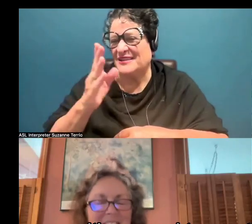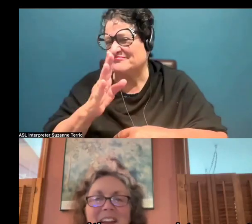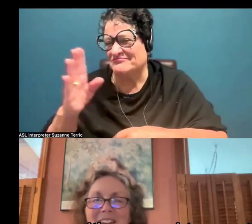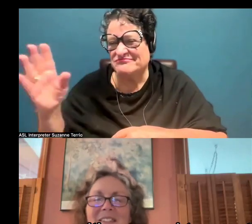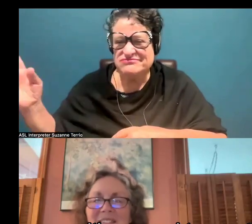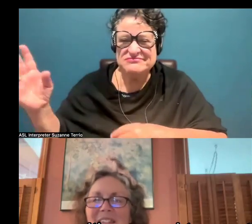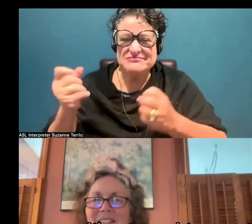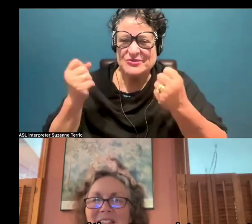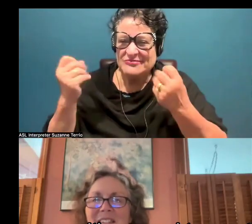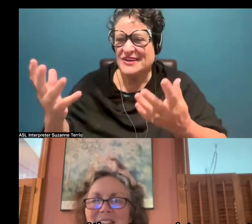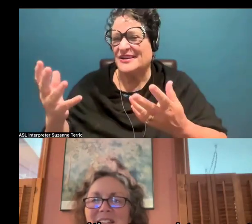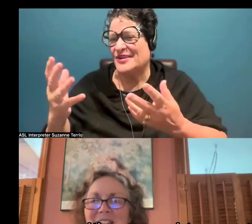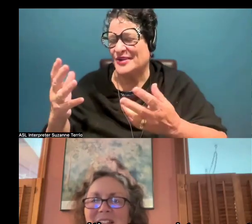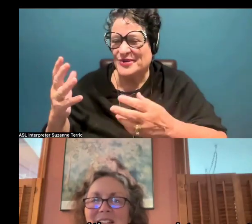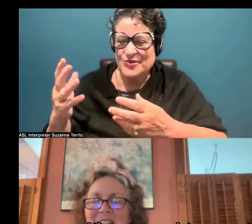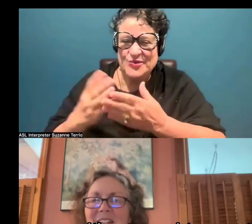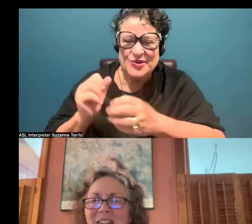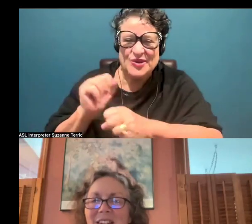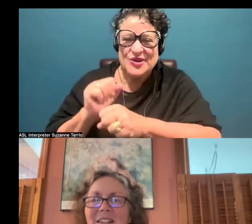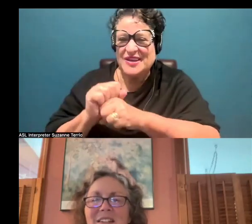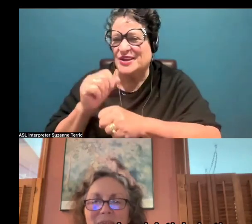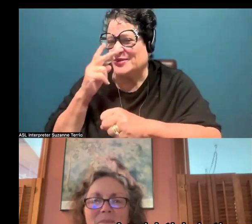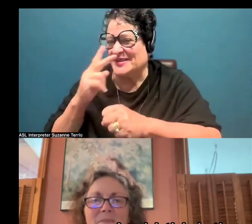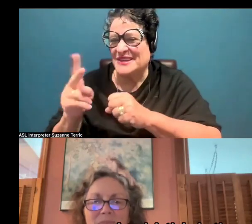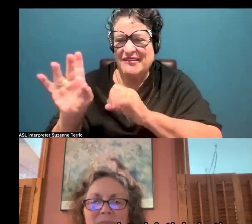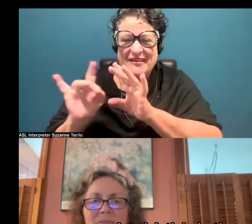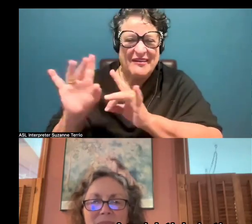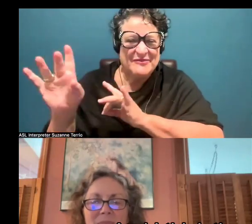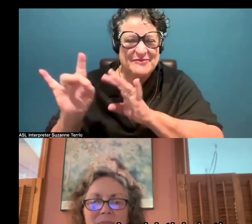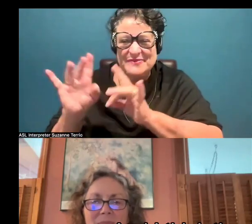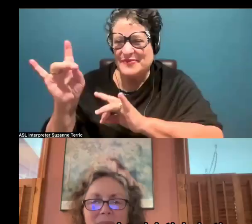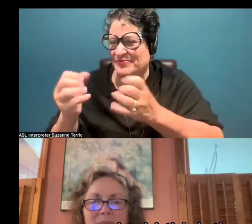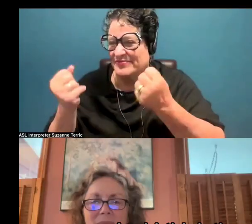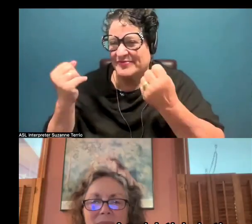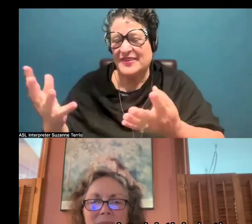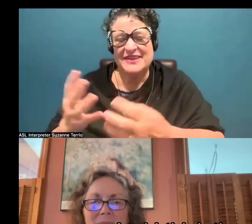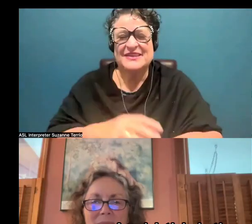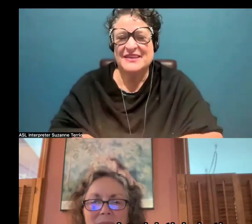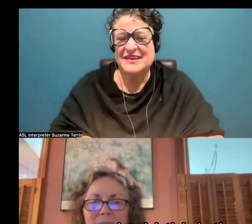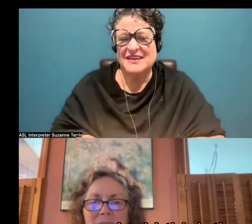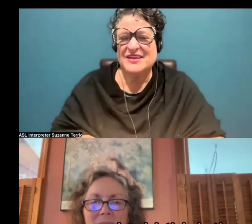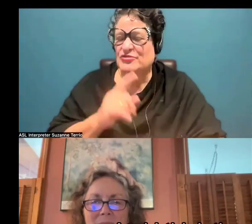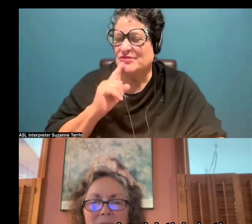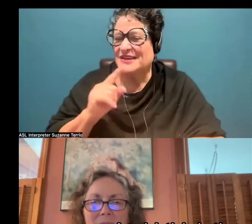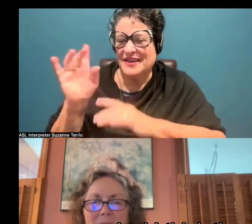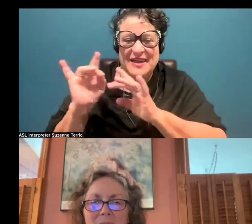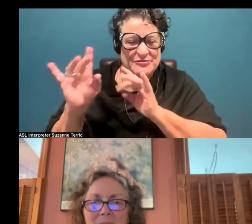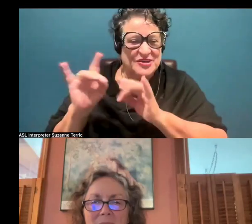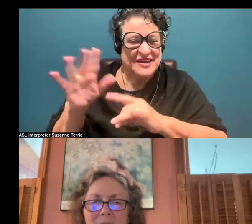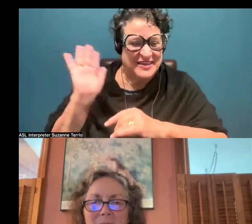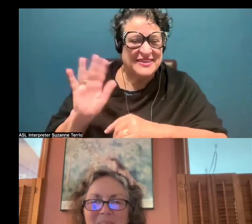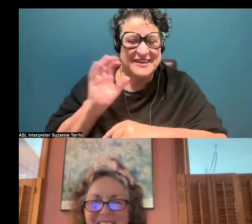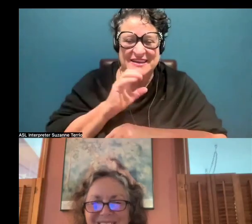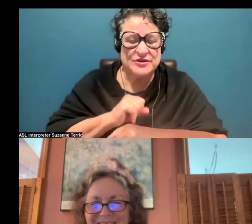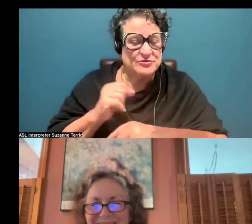have and mm, all the options that are available. And I think there were definitely options when I was that age, but there's so